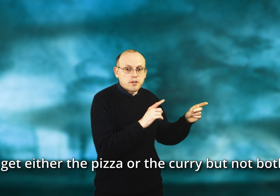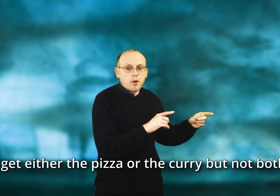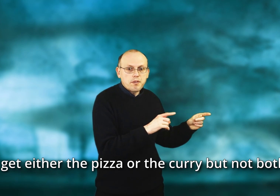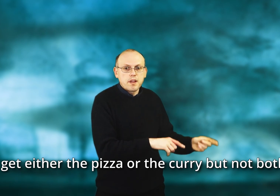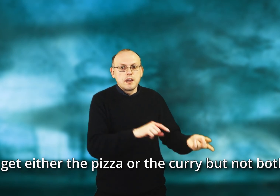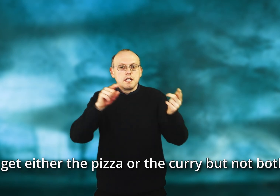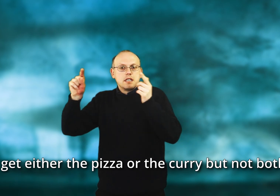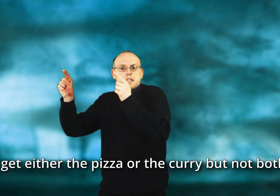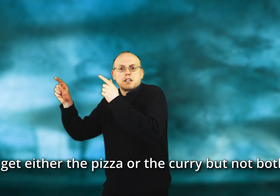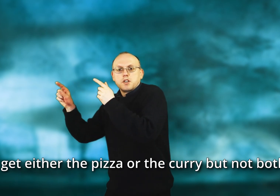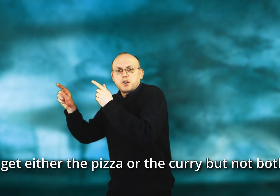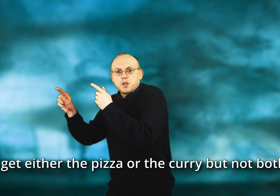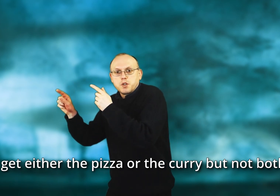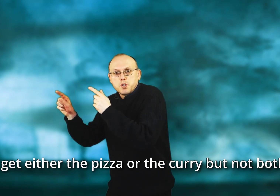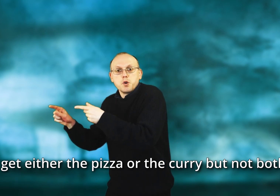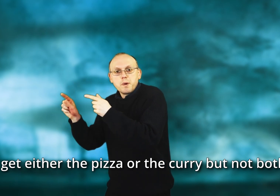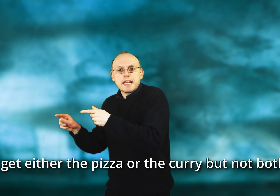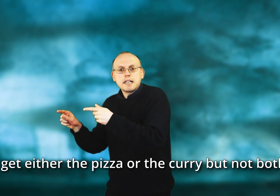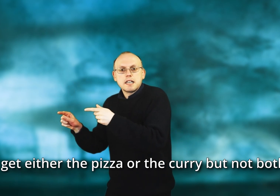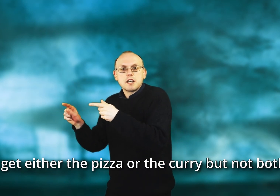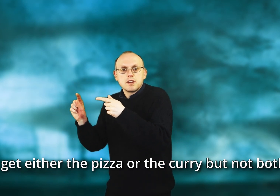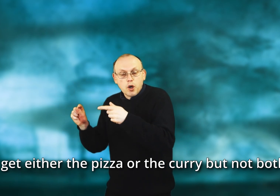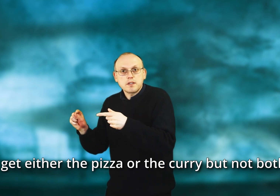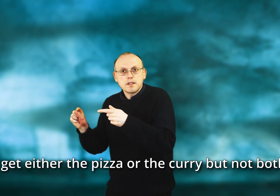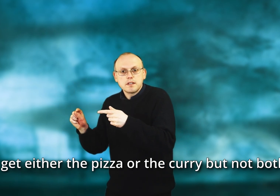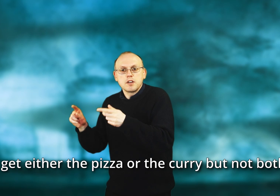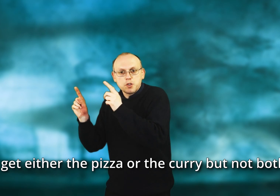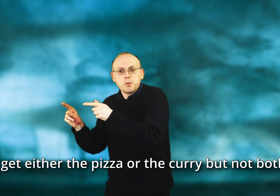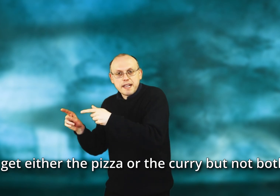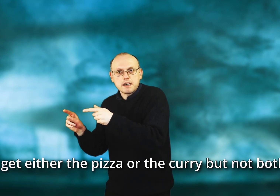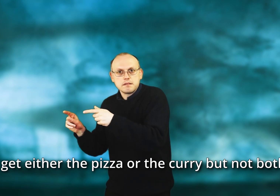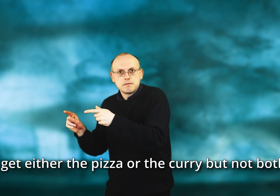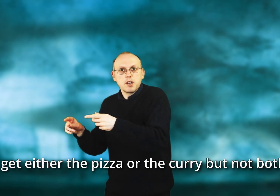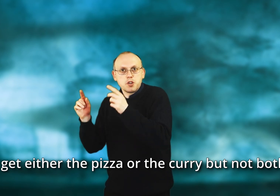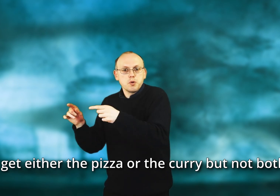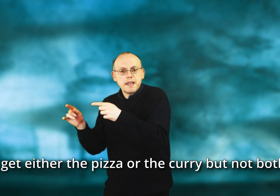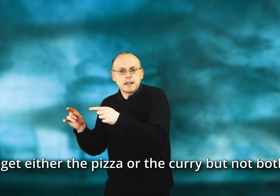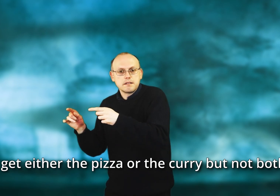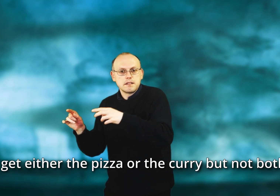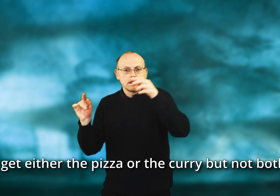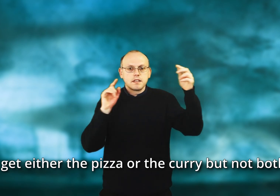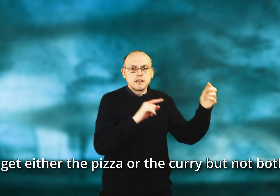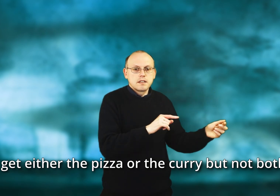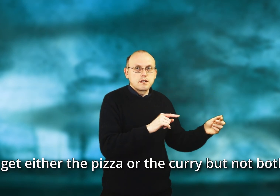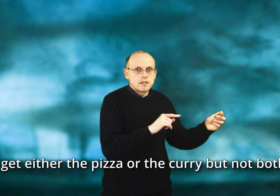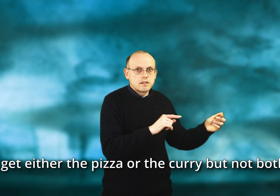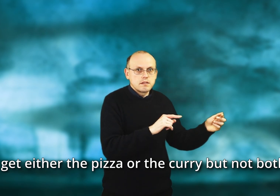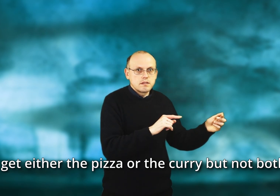both, you will, not you will. You will not